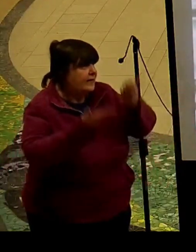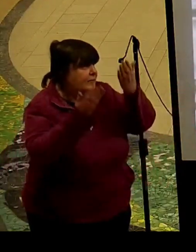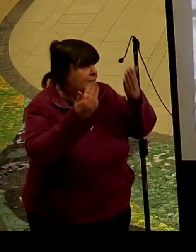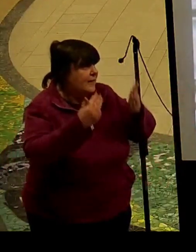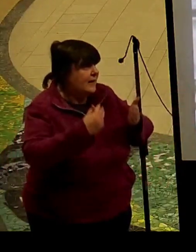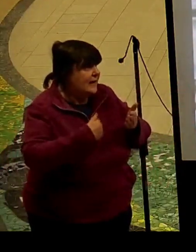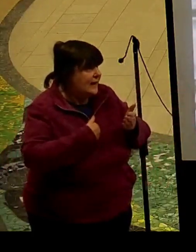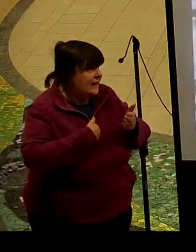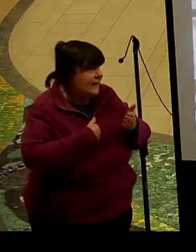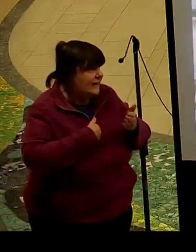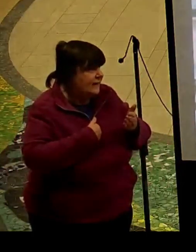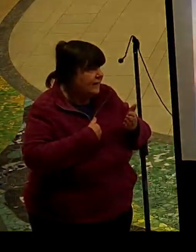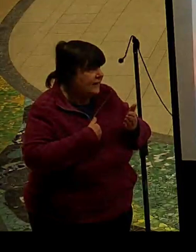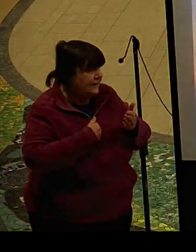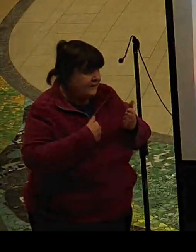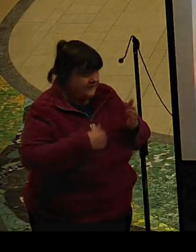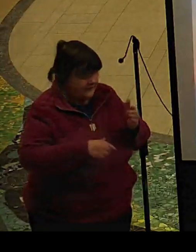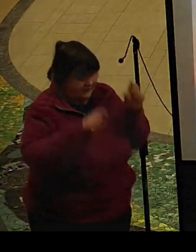Thank you.